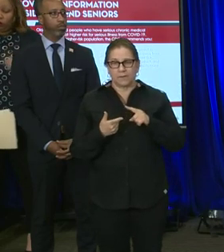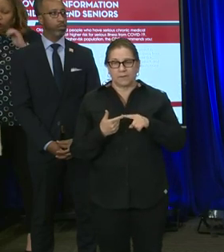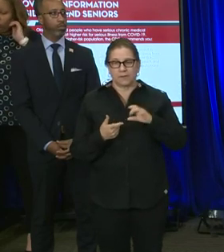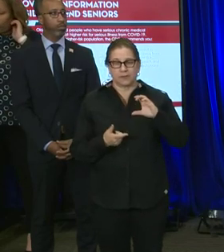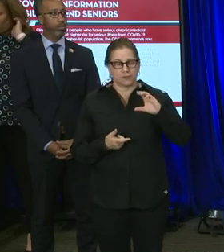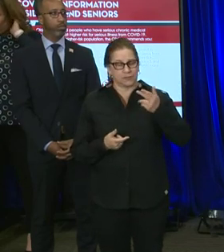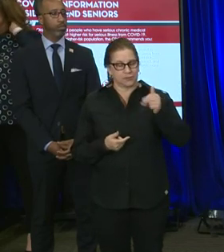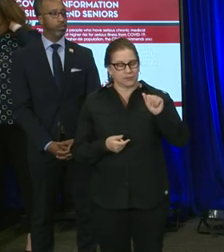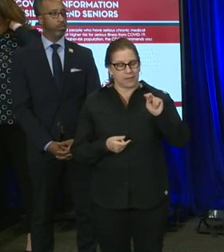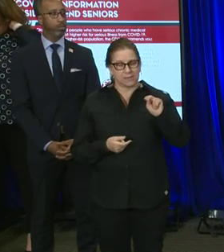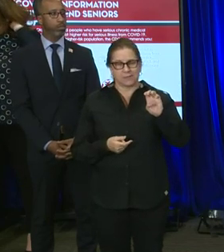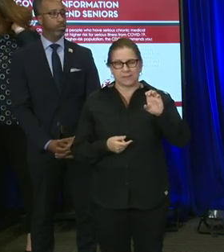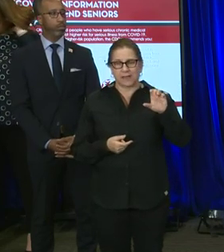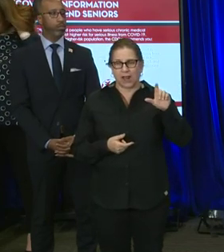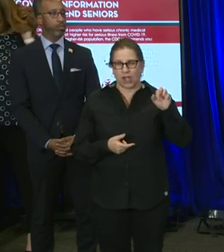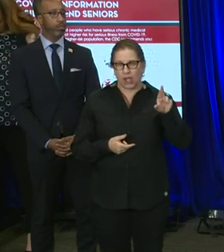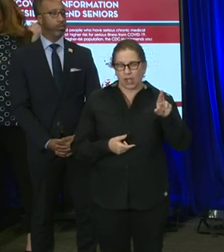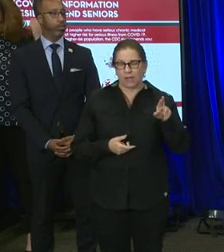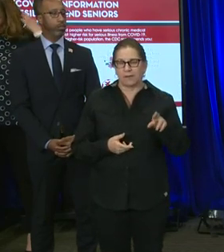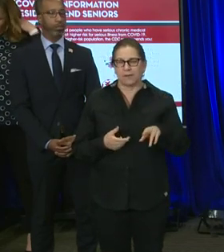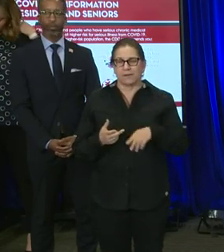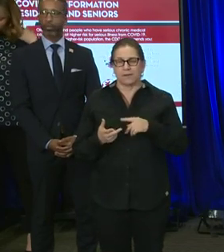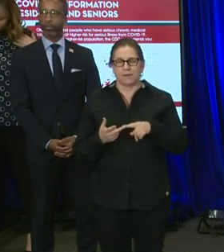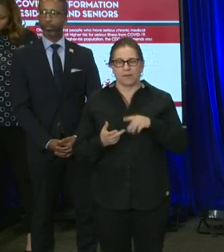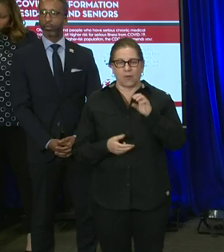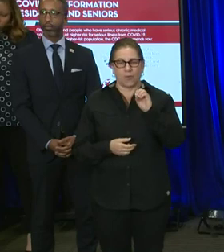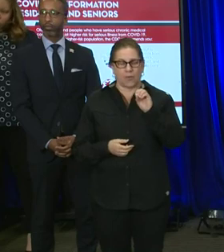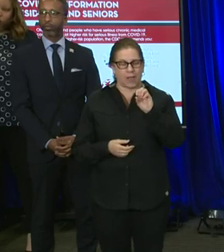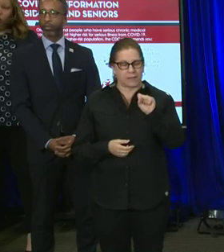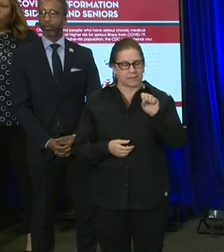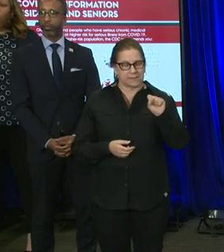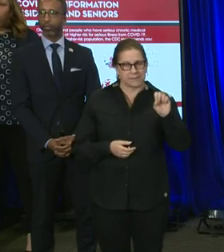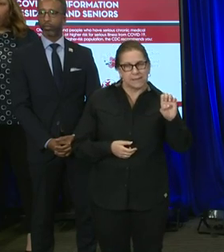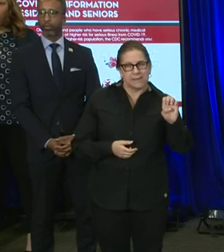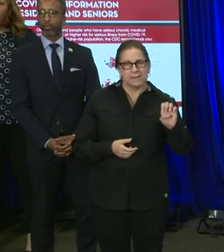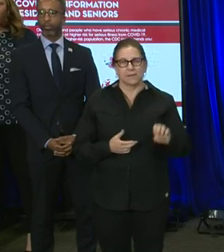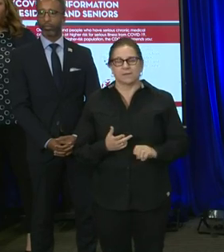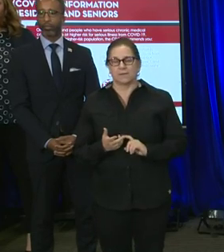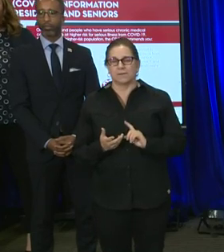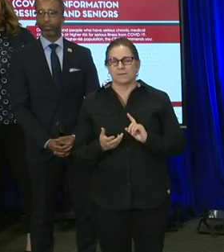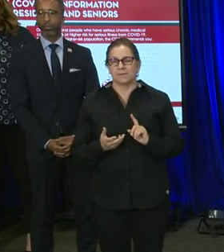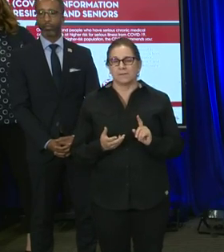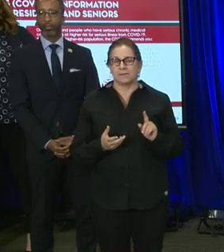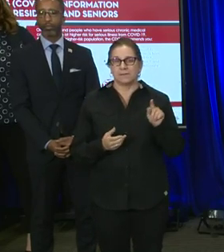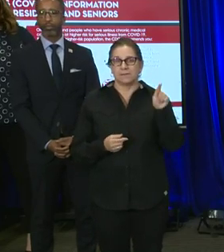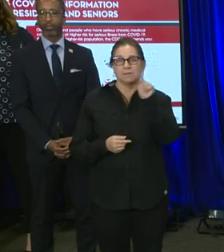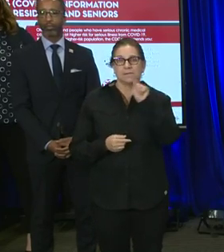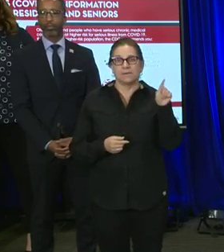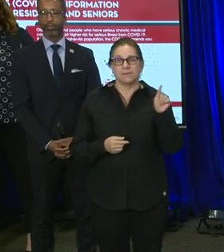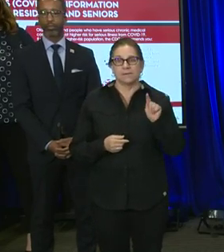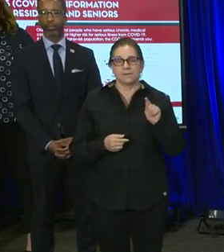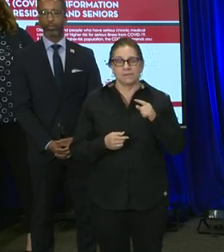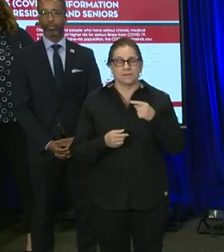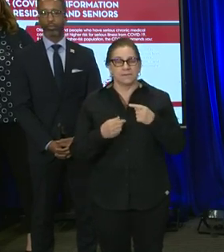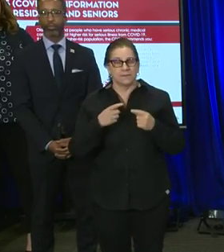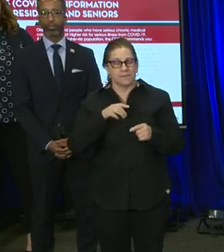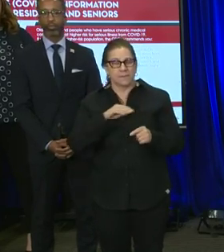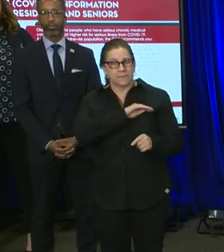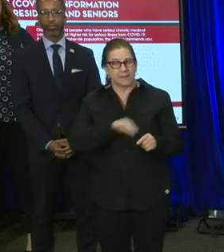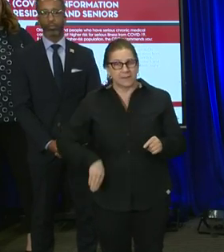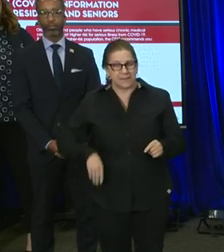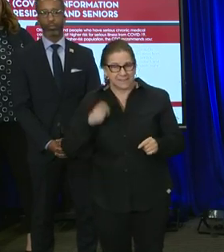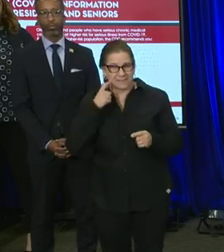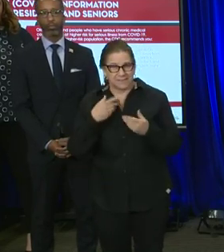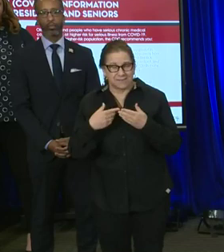of coronavirus, or COVID-19, the district's public schools, as the mayor mentioned, will remain closed through April